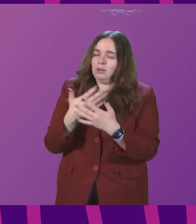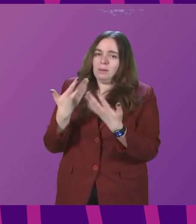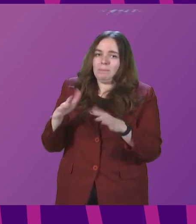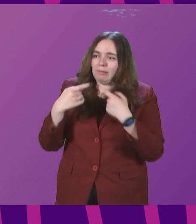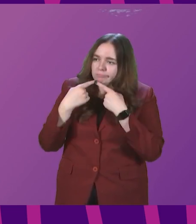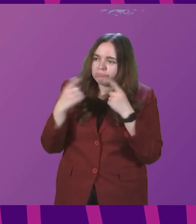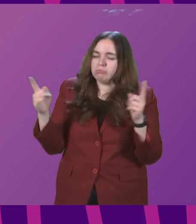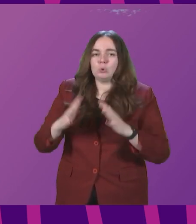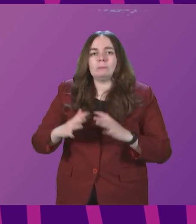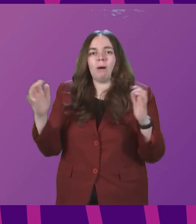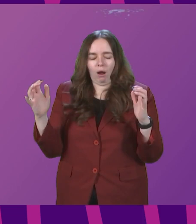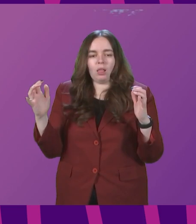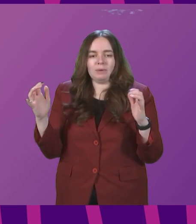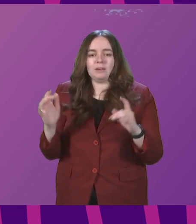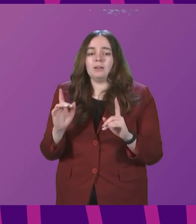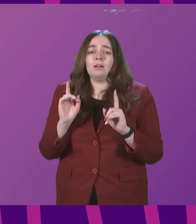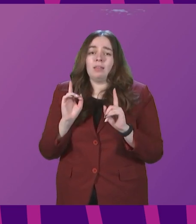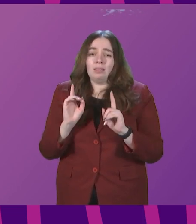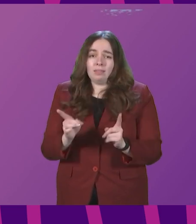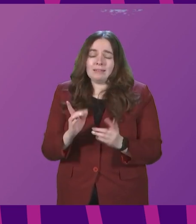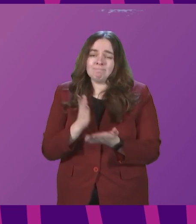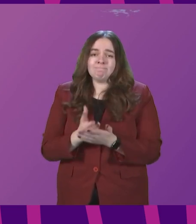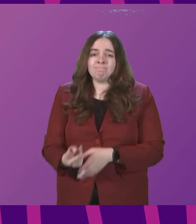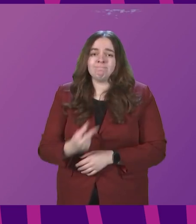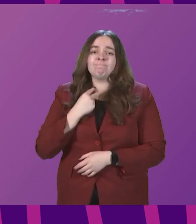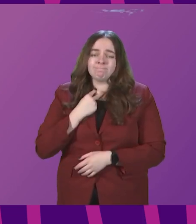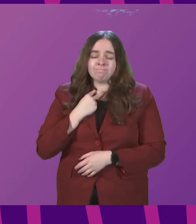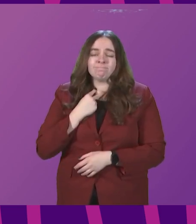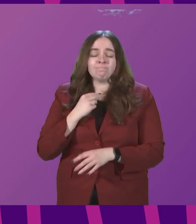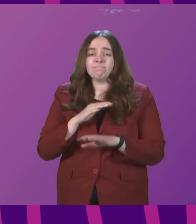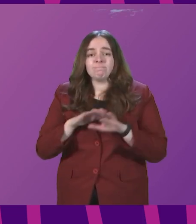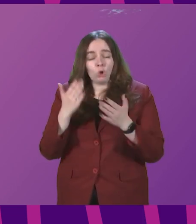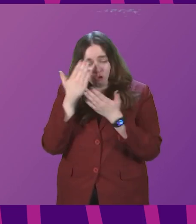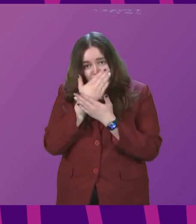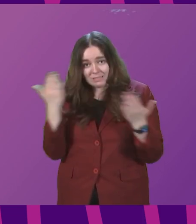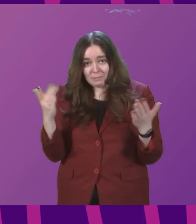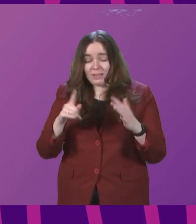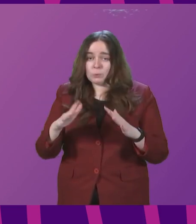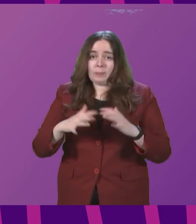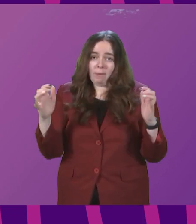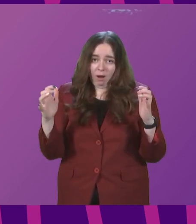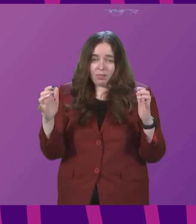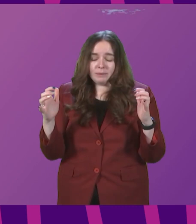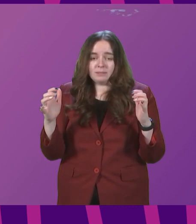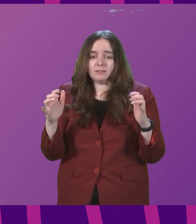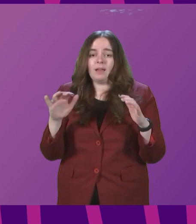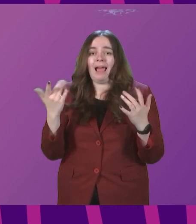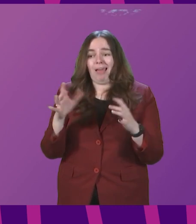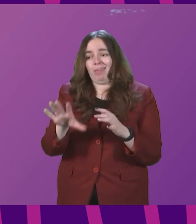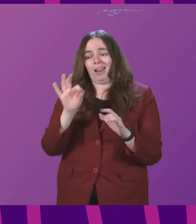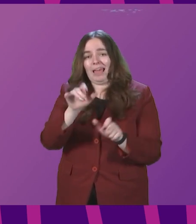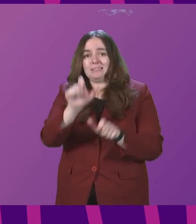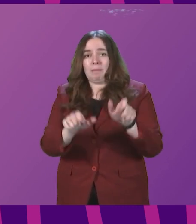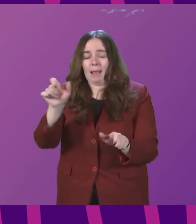to this Parliament. This is extremely disappointing and is disrespectful to this Parliament and its elected members.